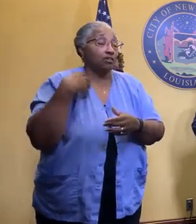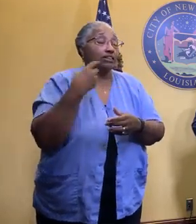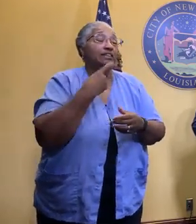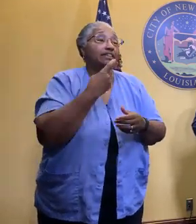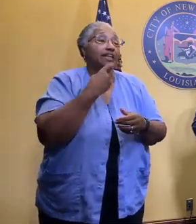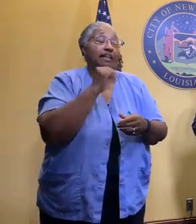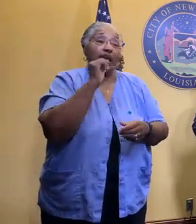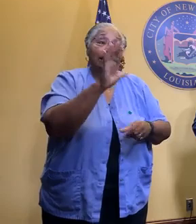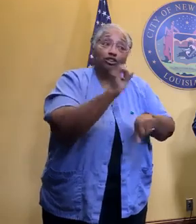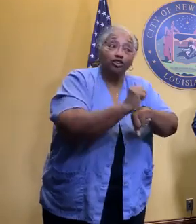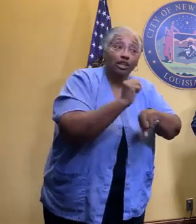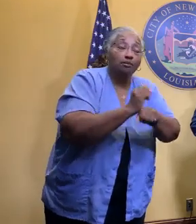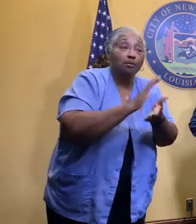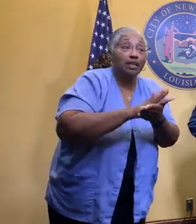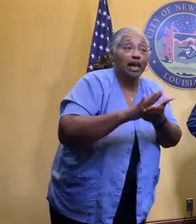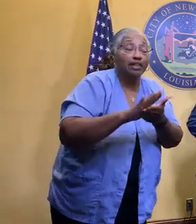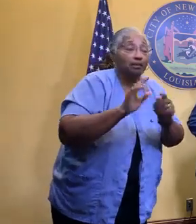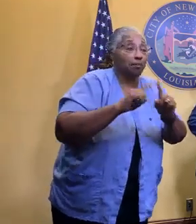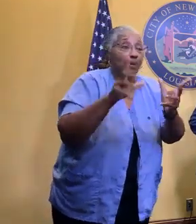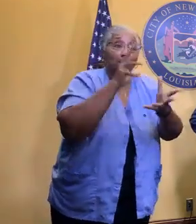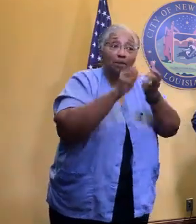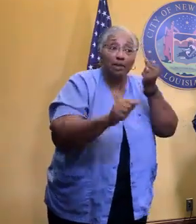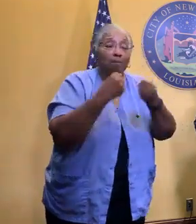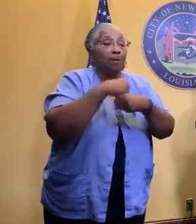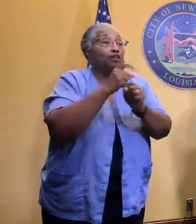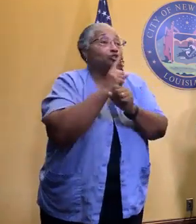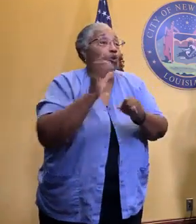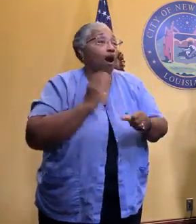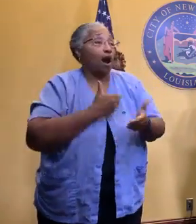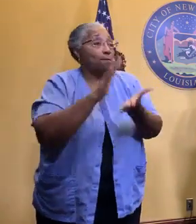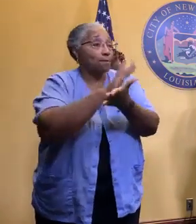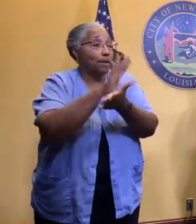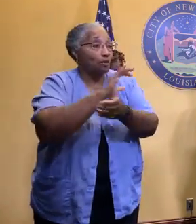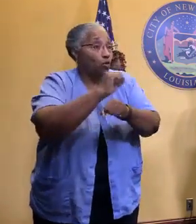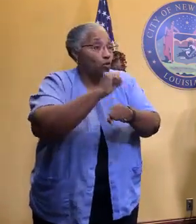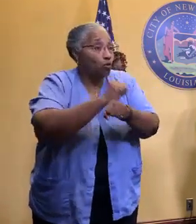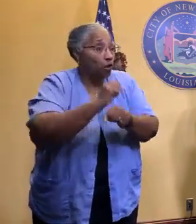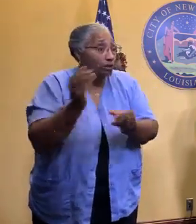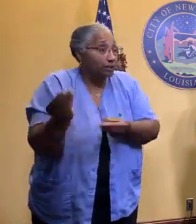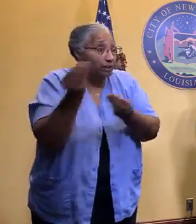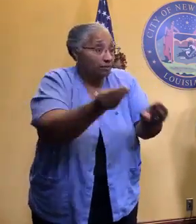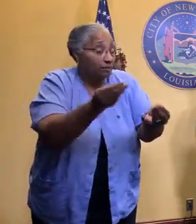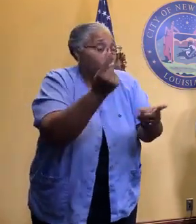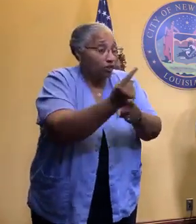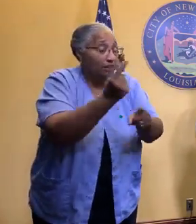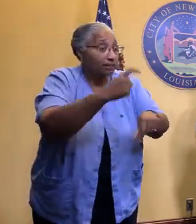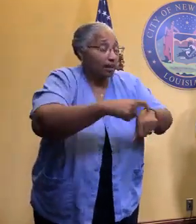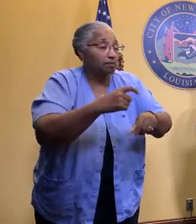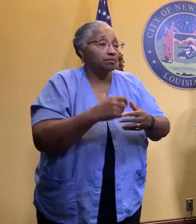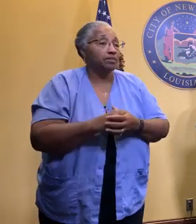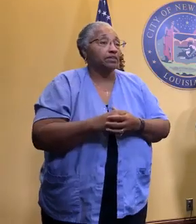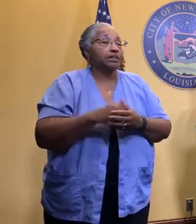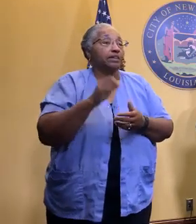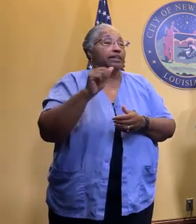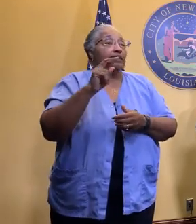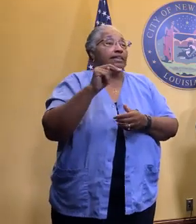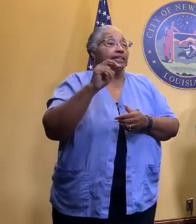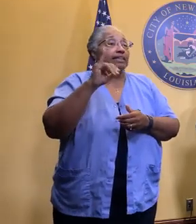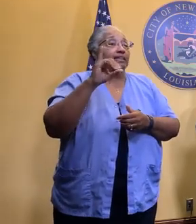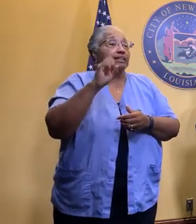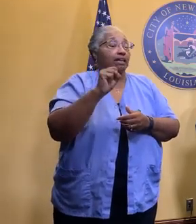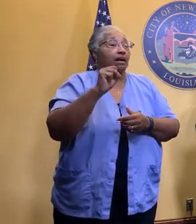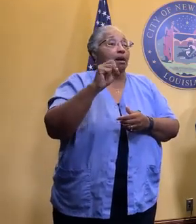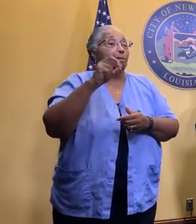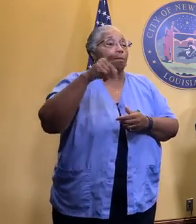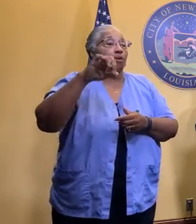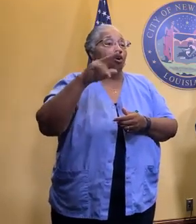job to be nice, it's his job to be mean and make sure we turn in our paperwork. I want to thank Anissa Parks, who is the